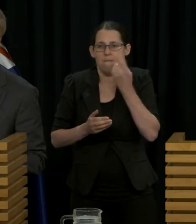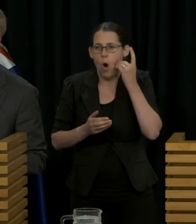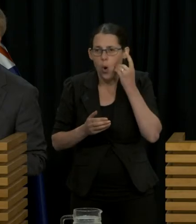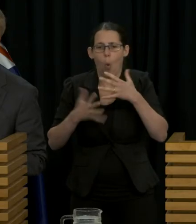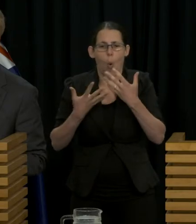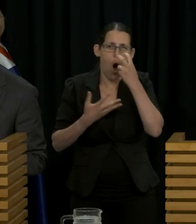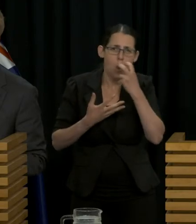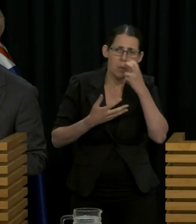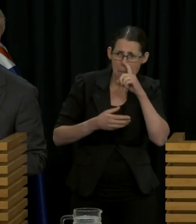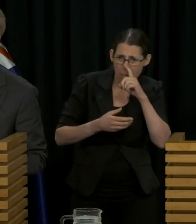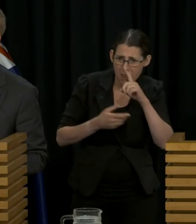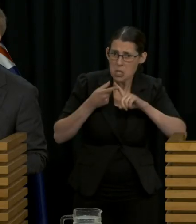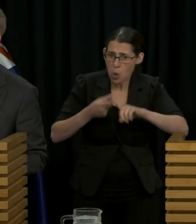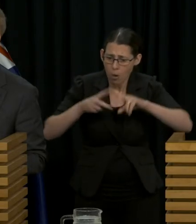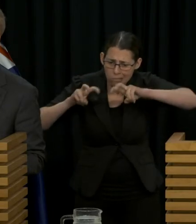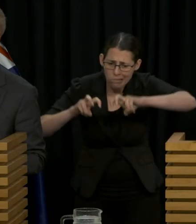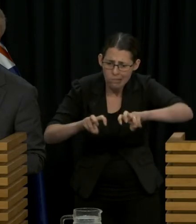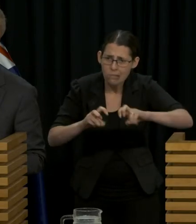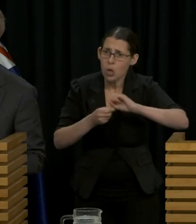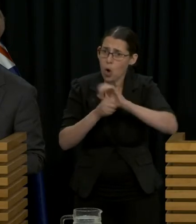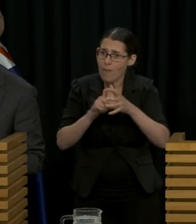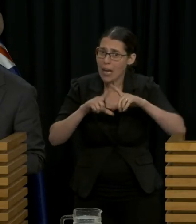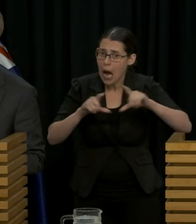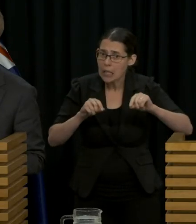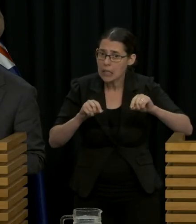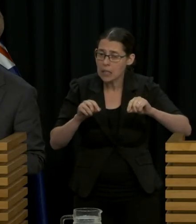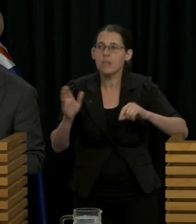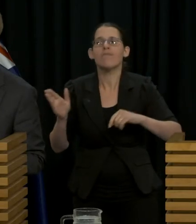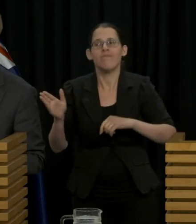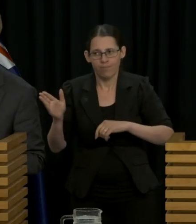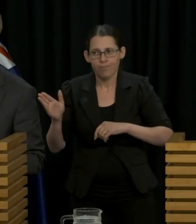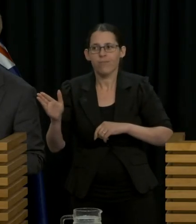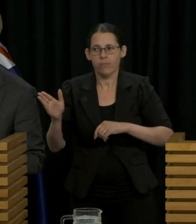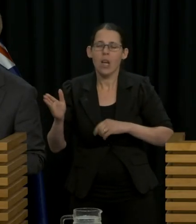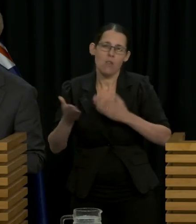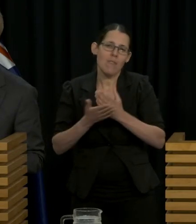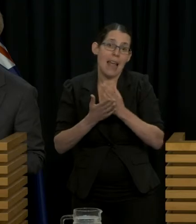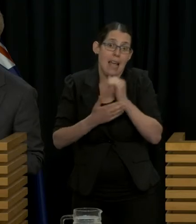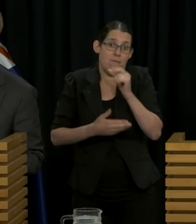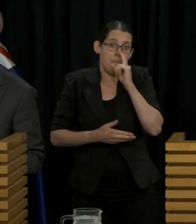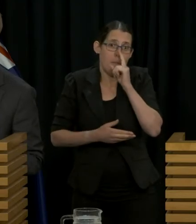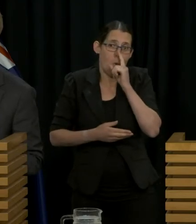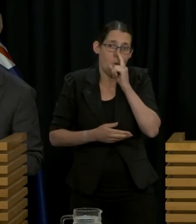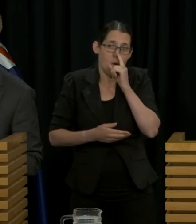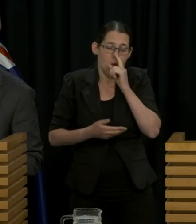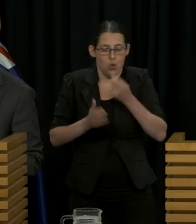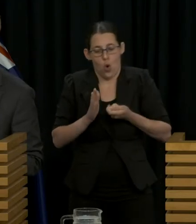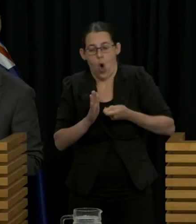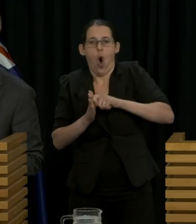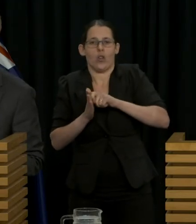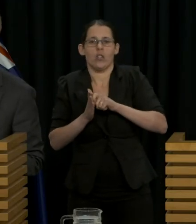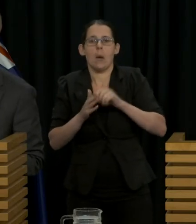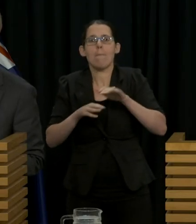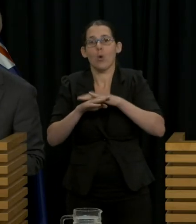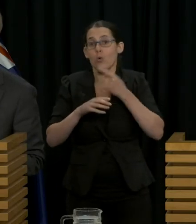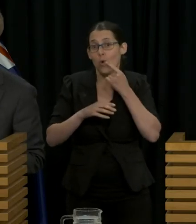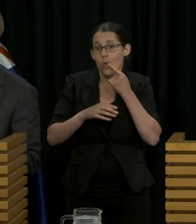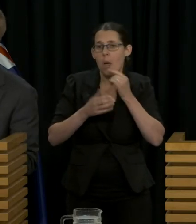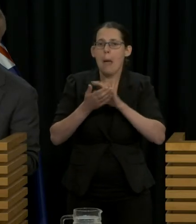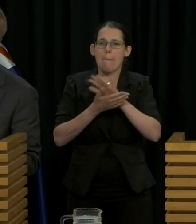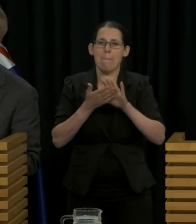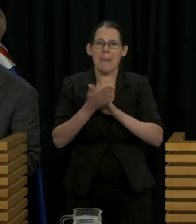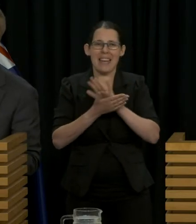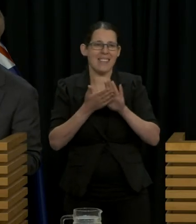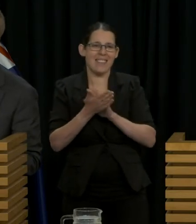that. Effectively, people are turning their phones into if they turn on Bluetooth, their phone is effectively turned into a COVID card.